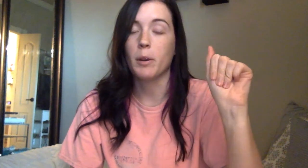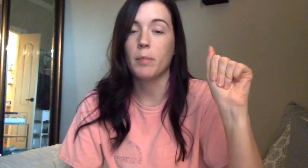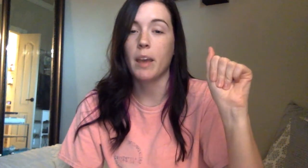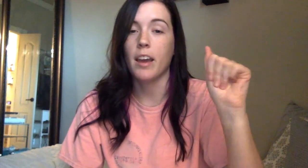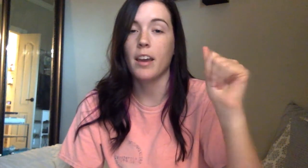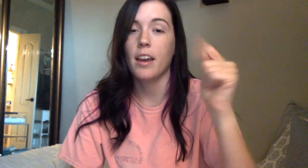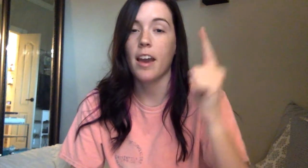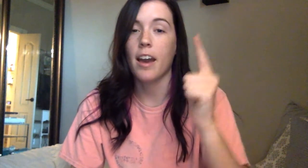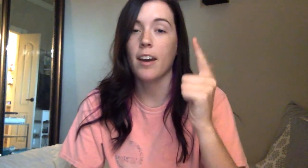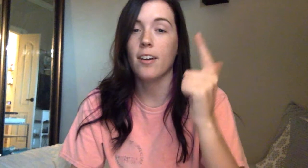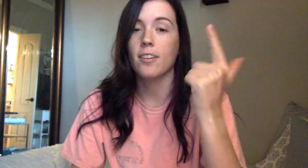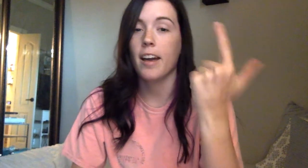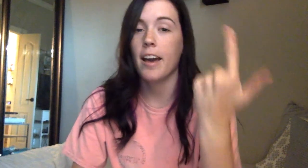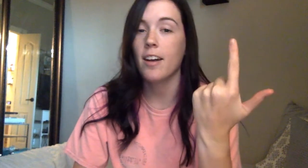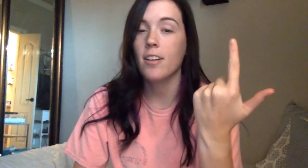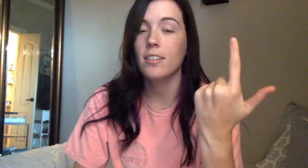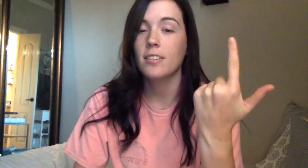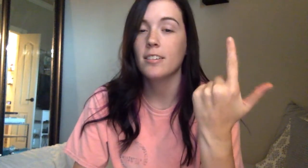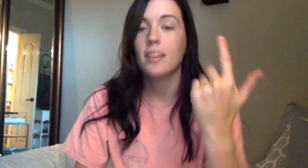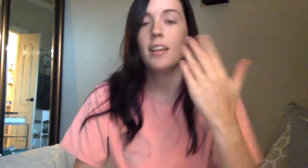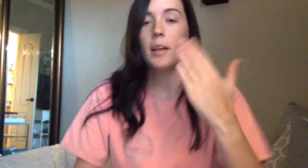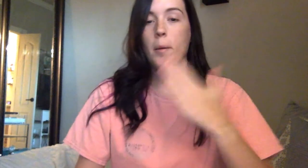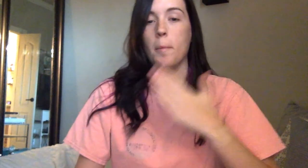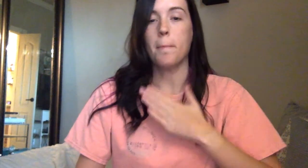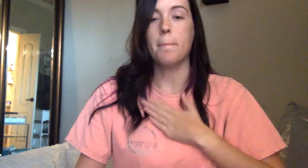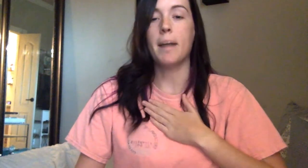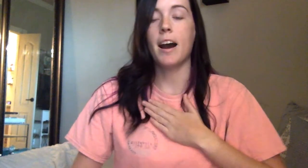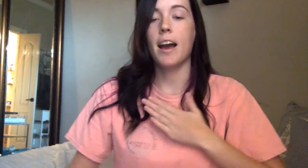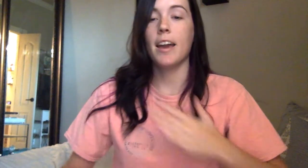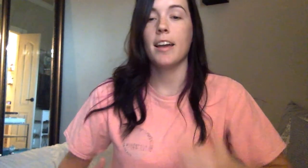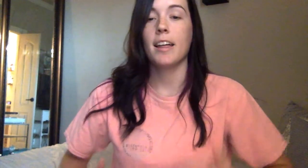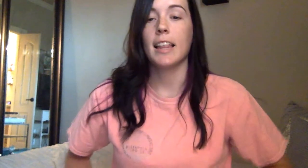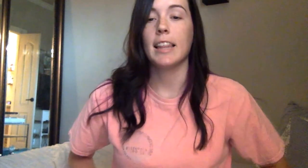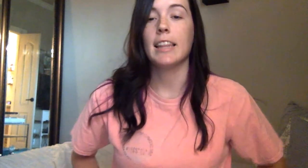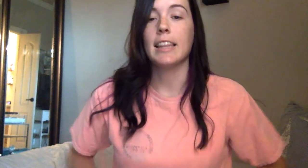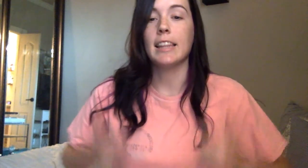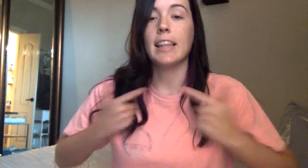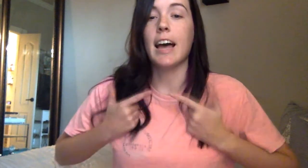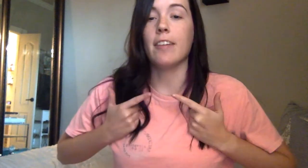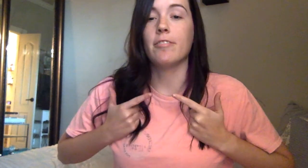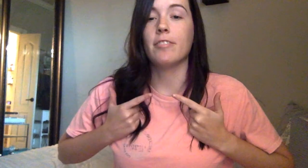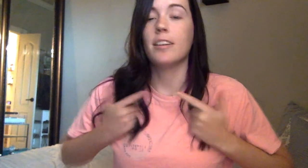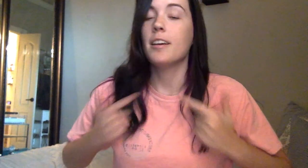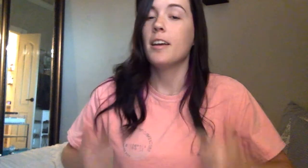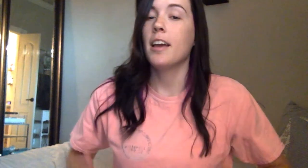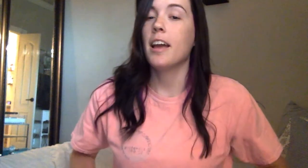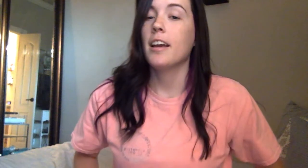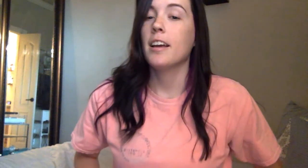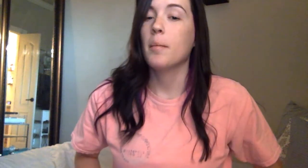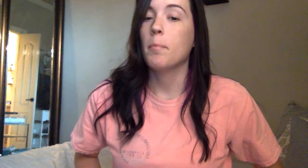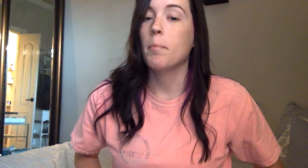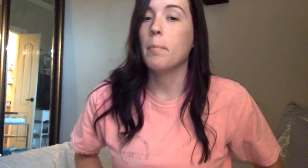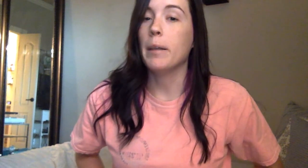remember. A L L. My life. Belly